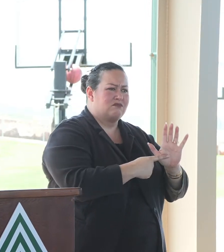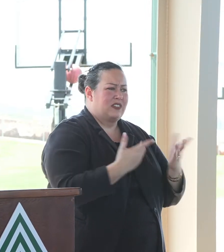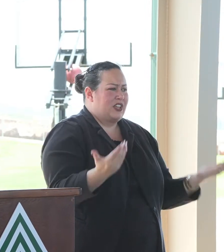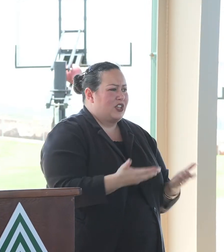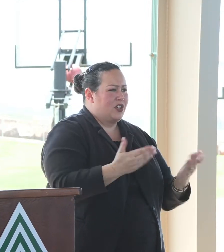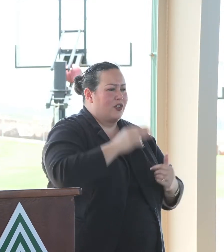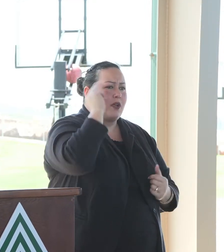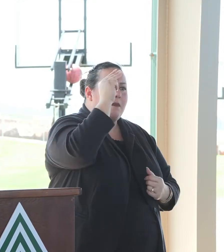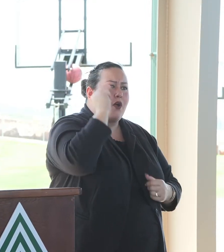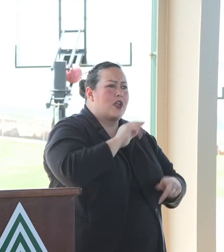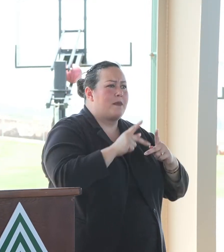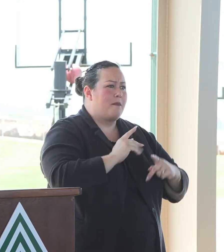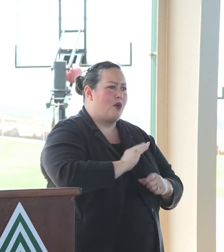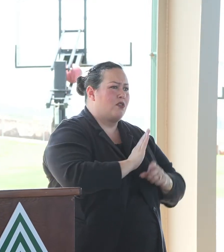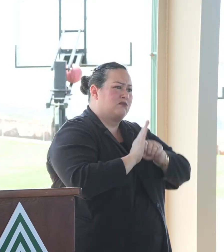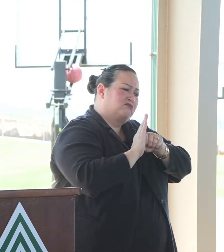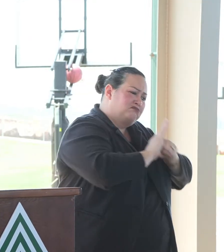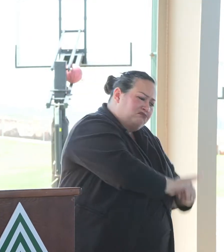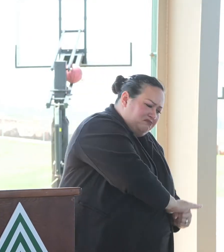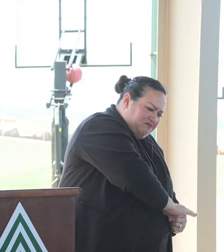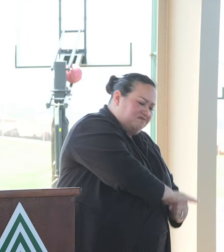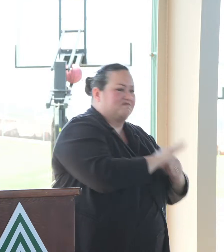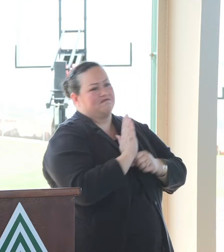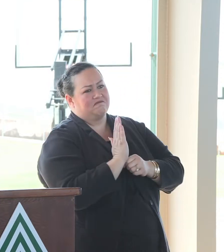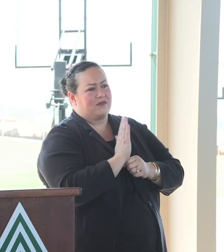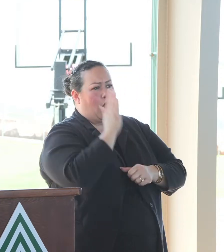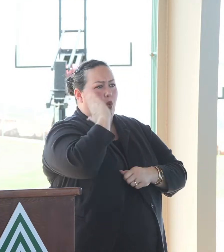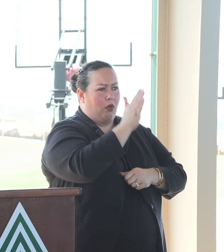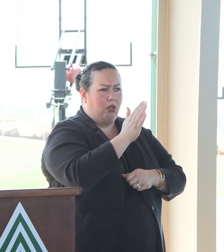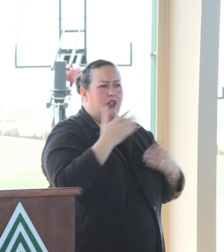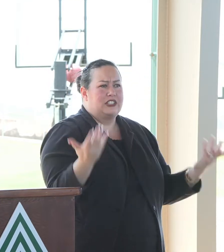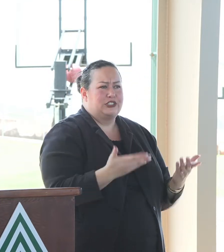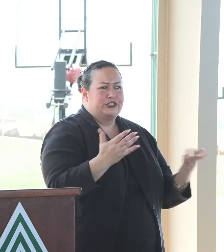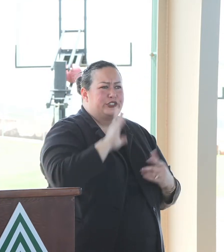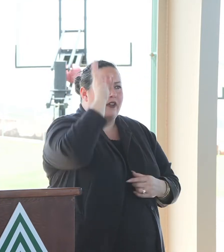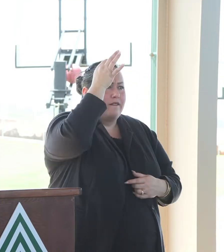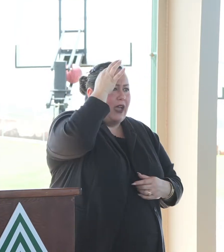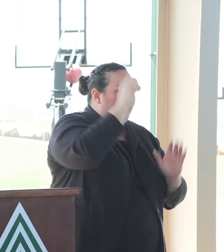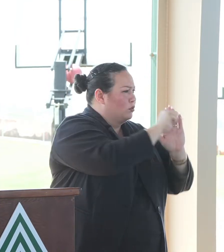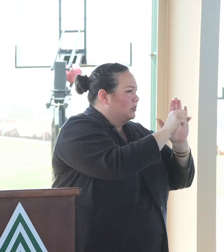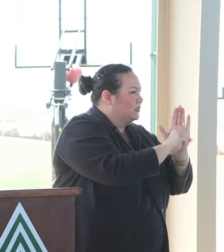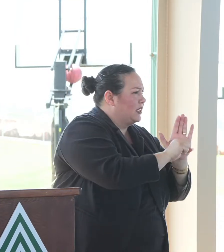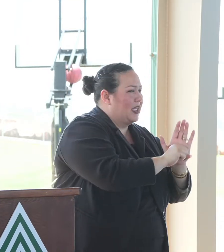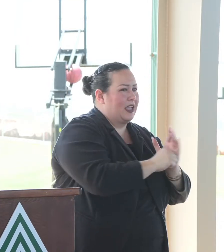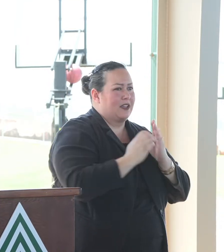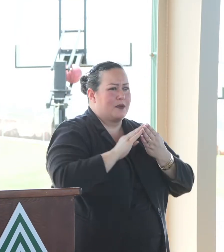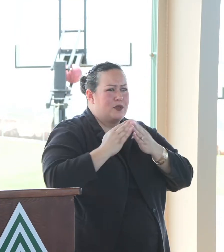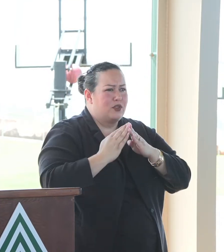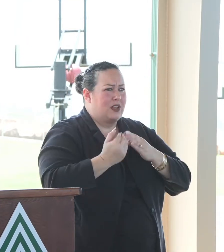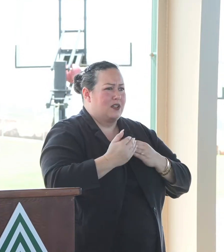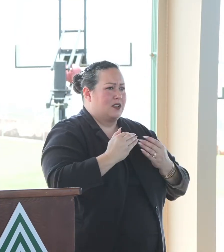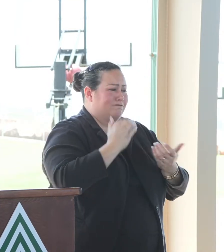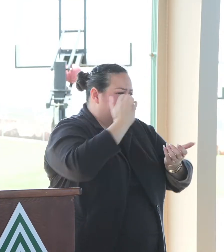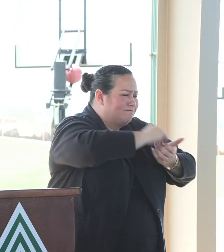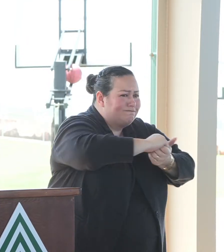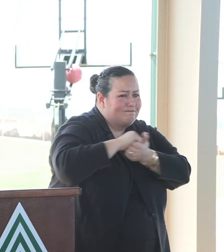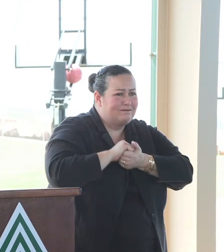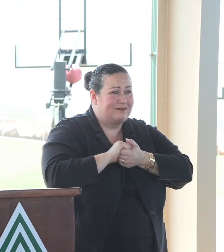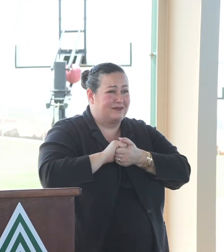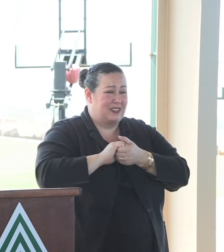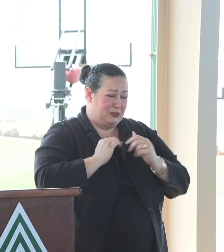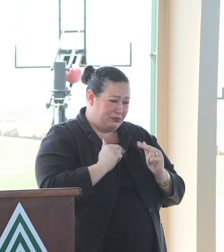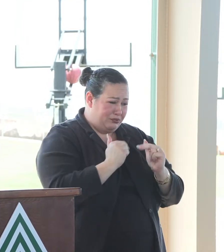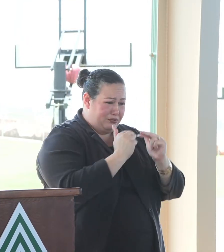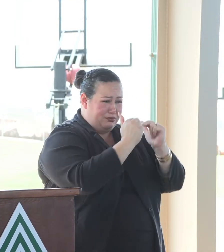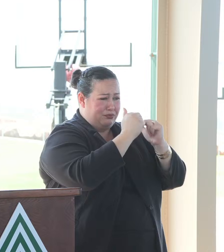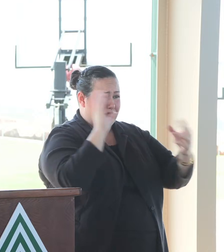Maui, state leaders, and federal partners. More than that, this campus, built in 95 days, is a symbol of our